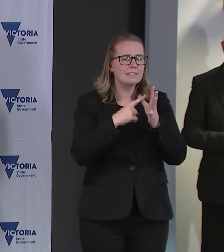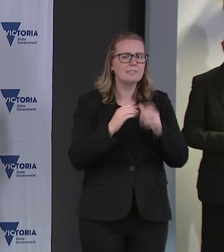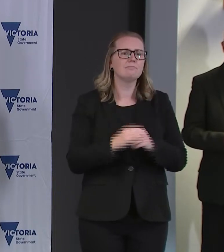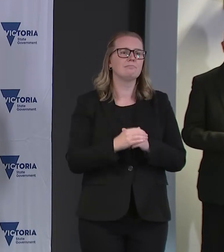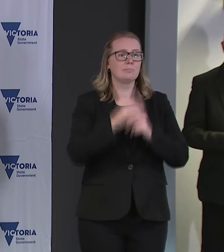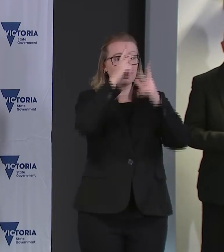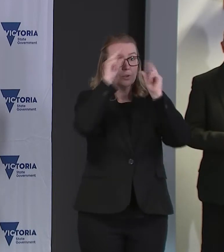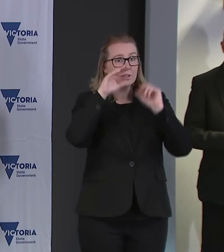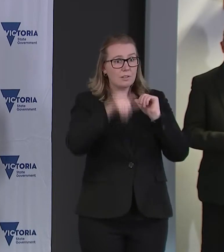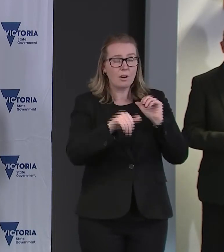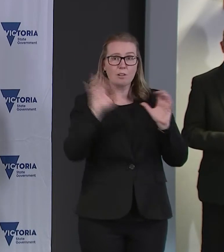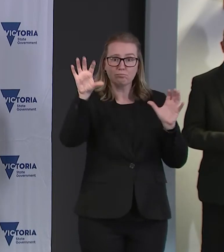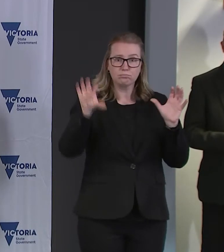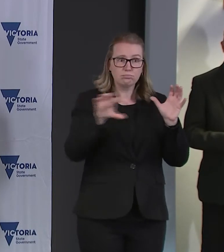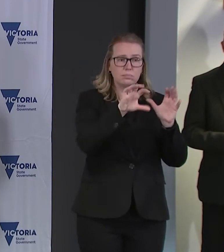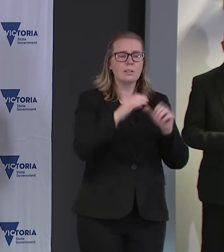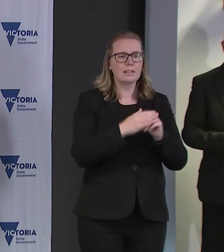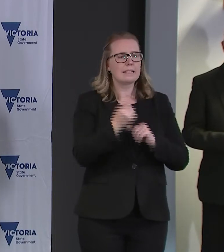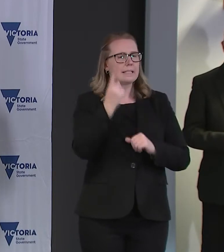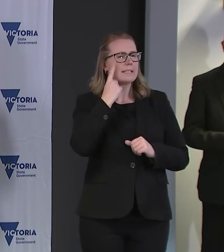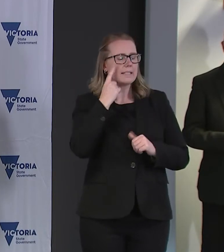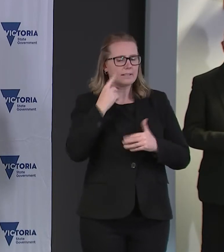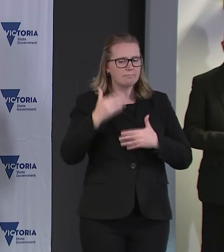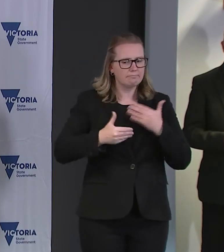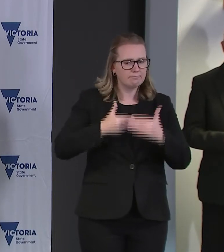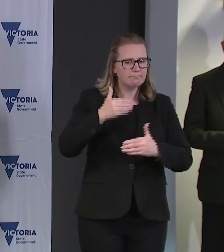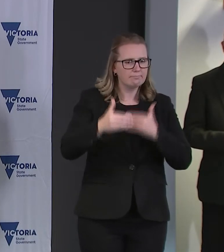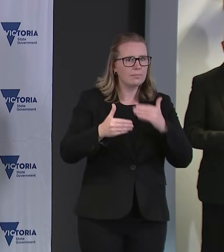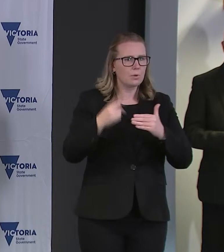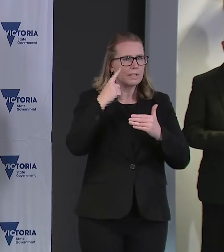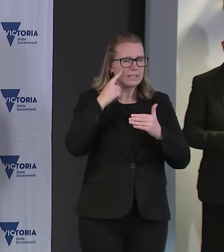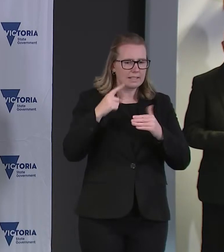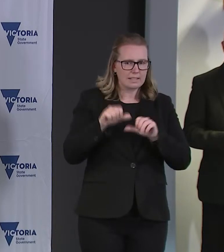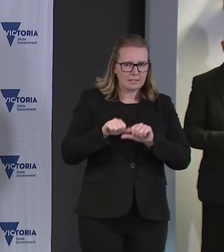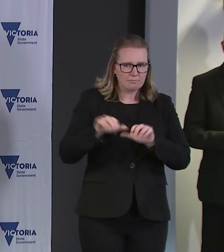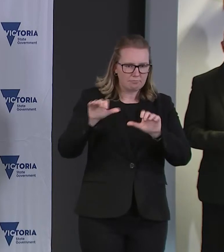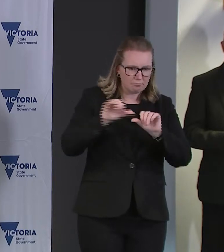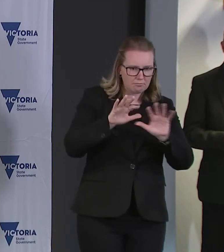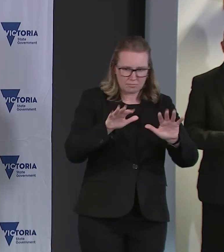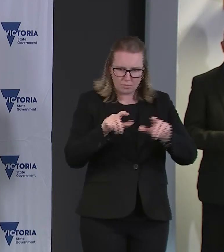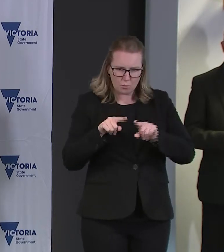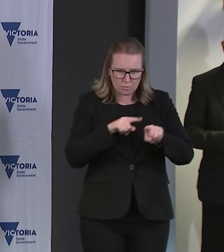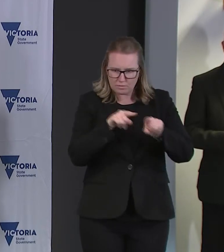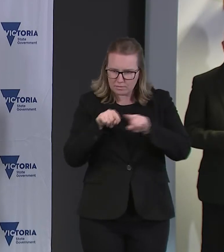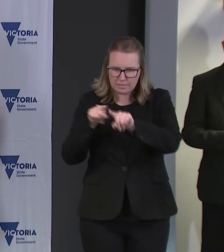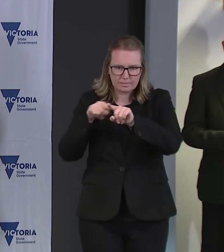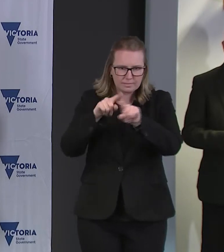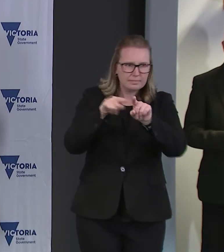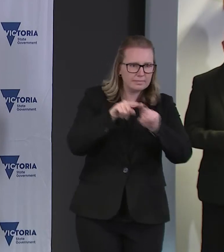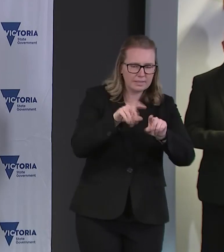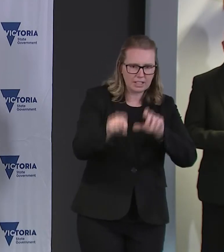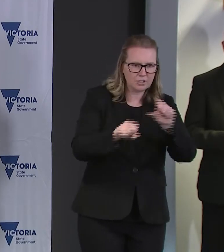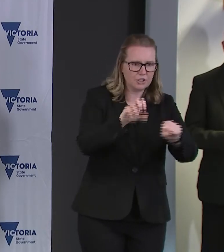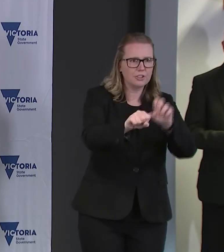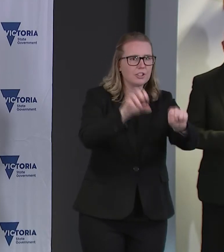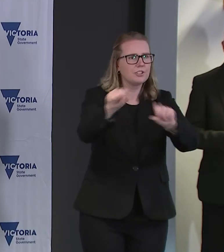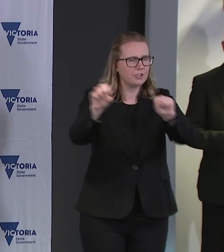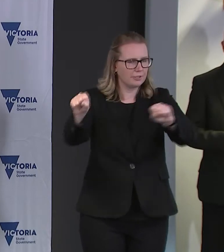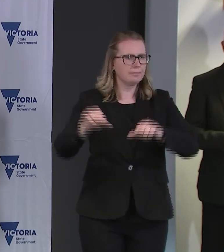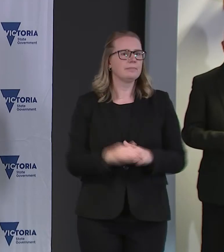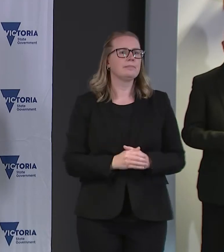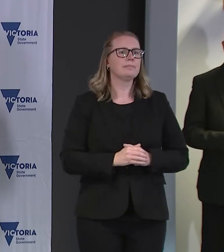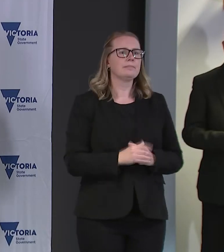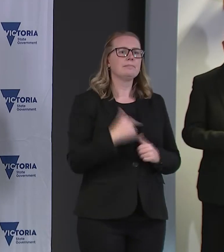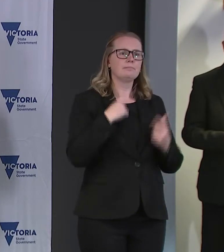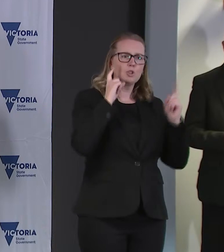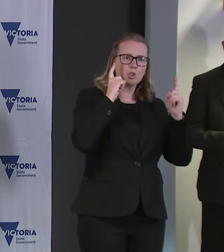are starting to see that we've got stability in those particular outbreaks. I'm a little bit concerned, like Brett, around the 2 new